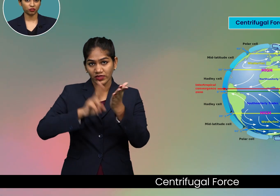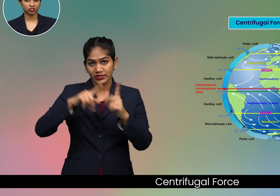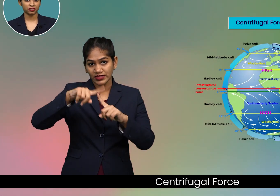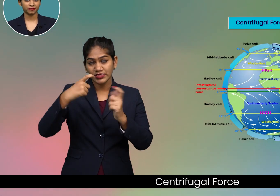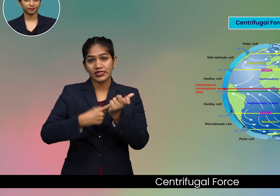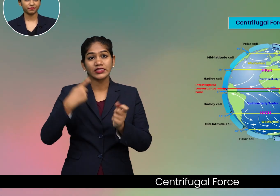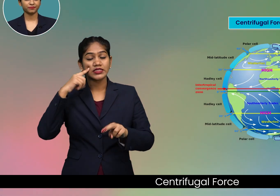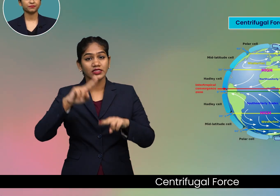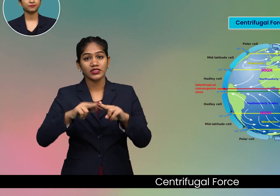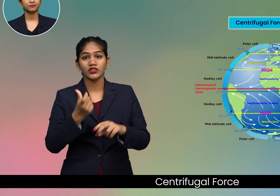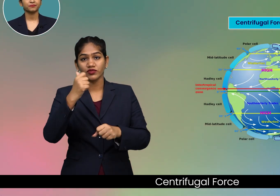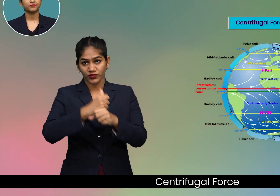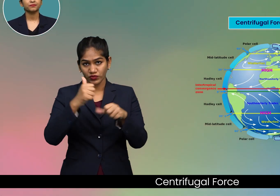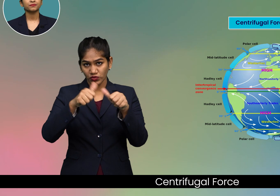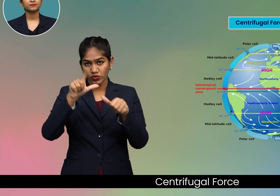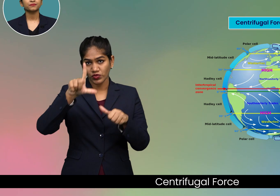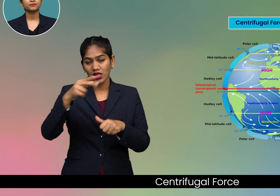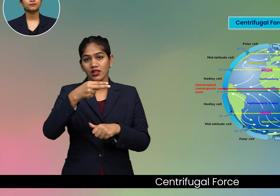centrifugal force.